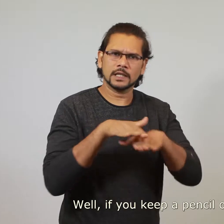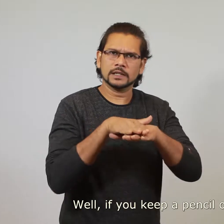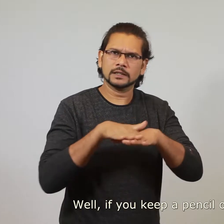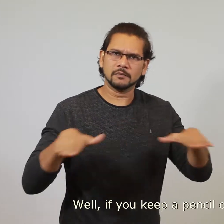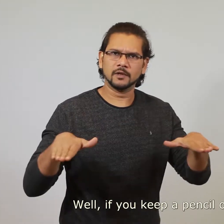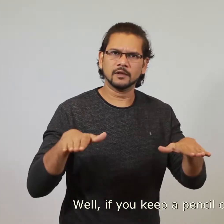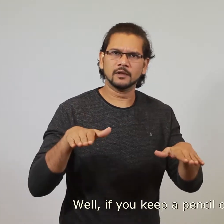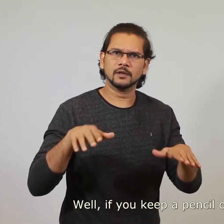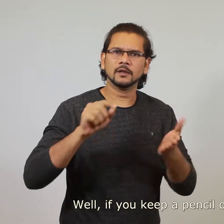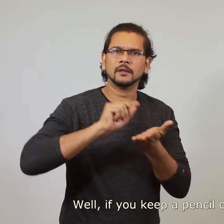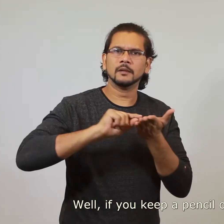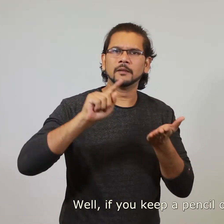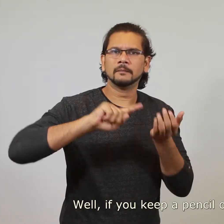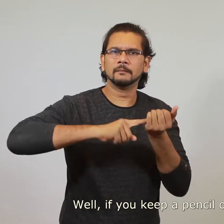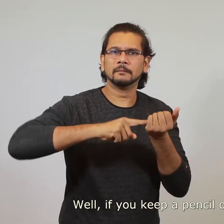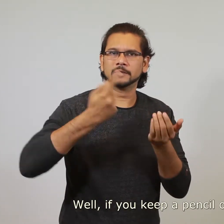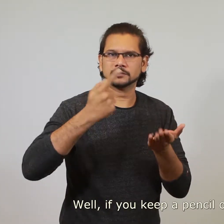Well, if you keep a pencil on a table,